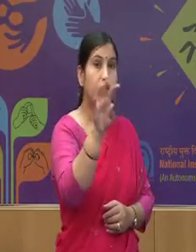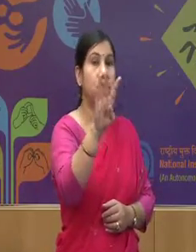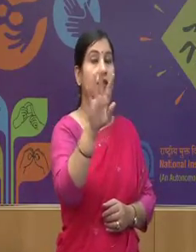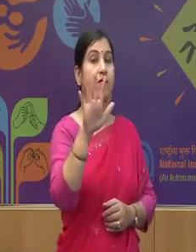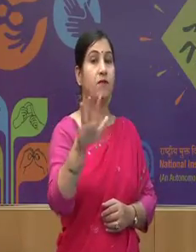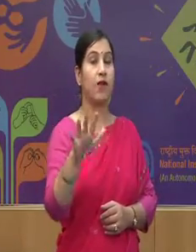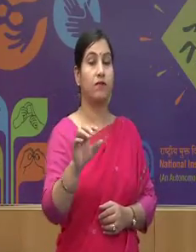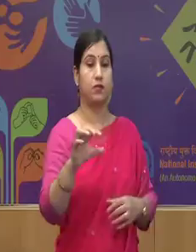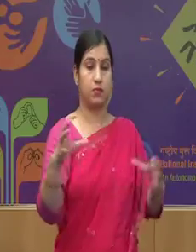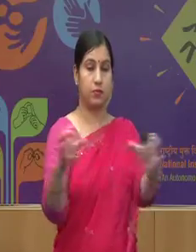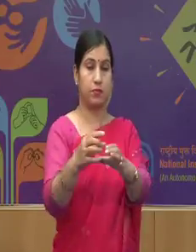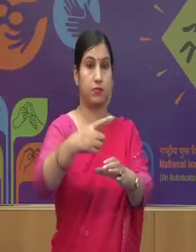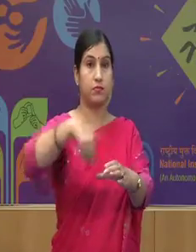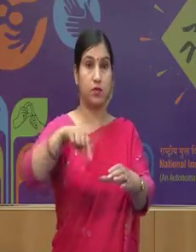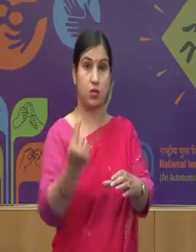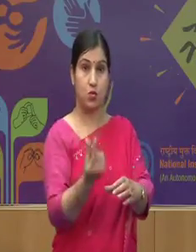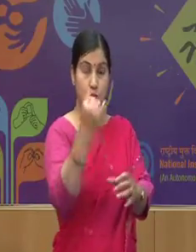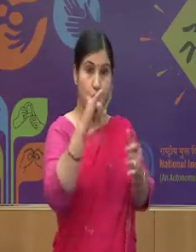the United Nations was born.